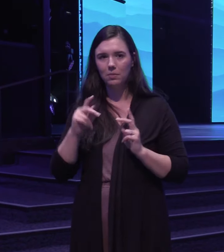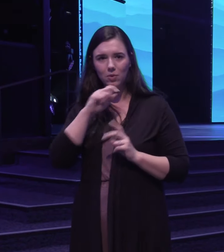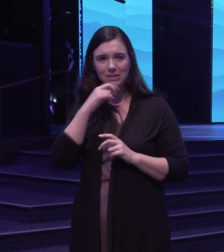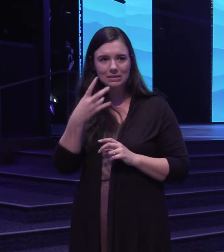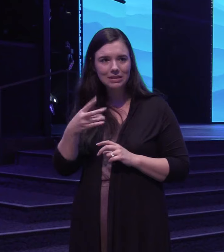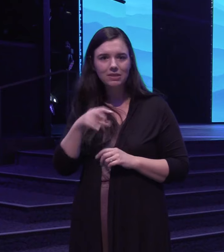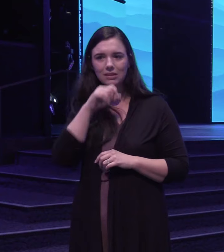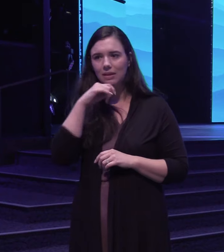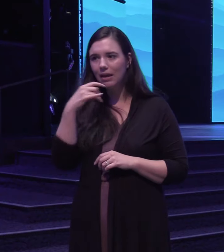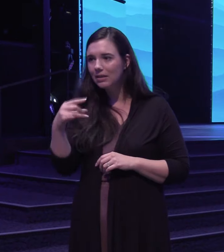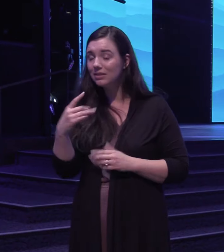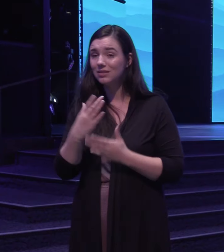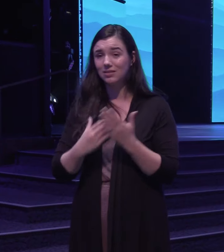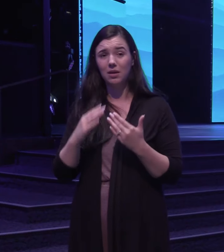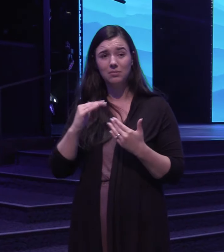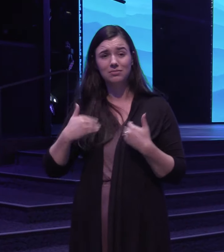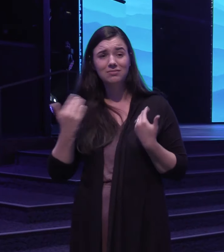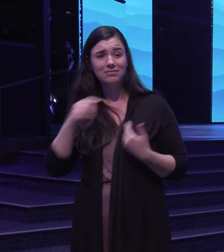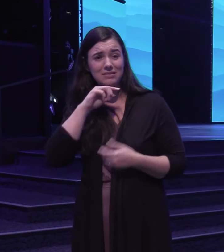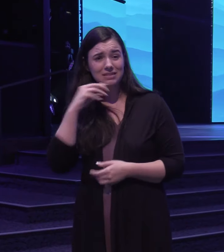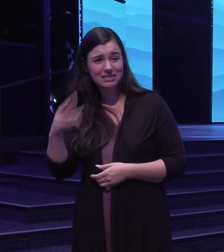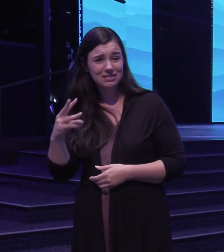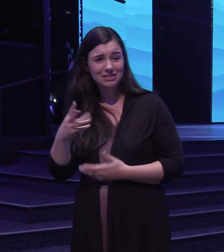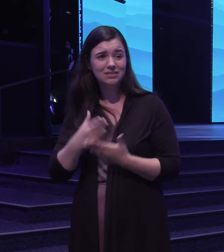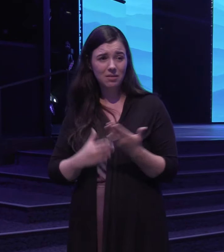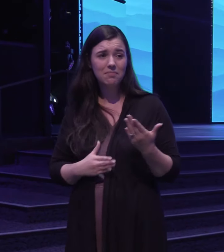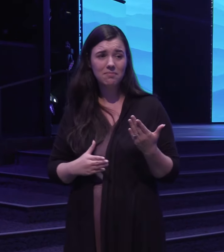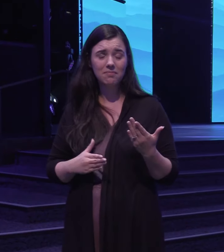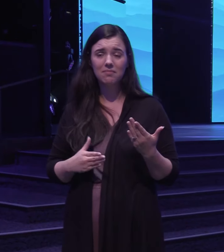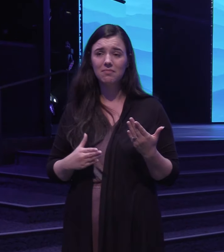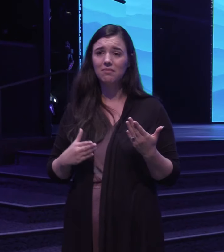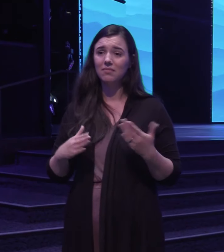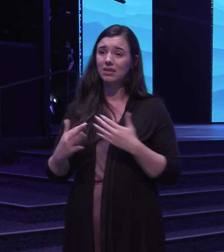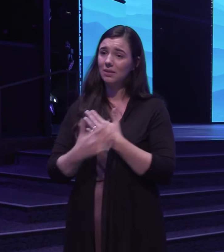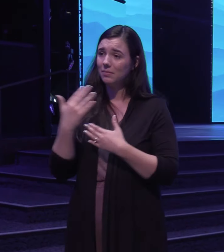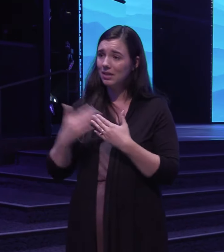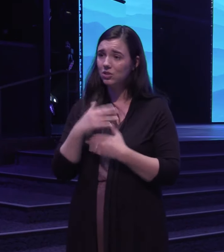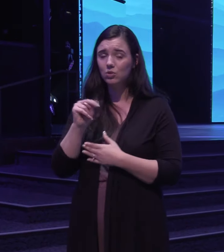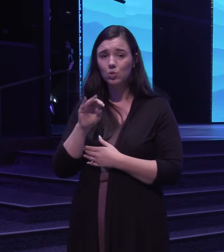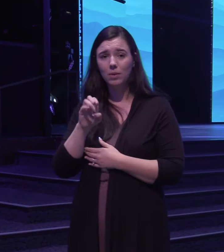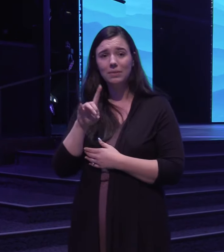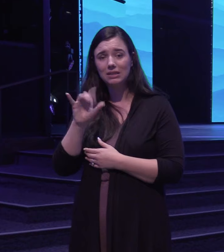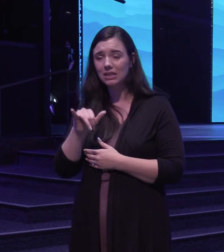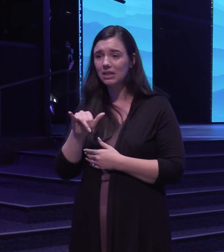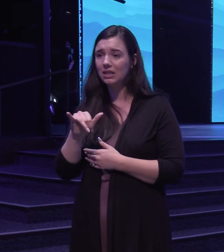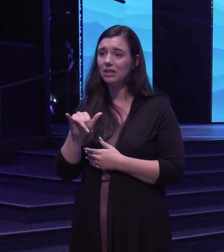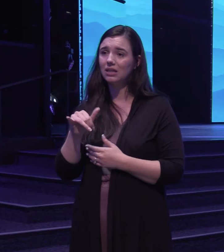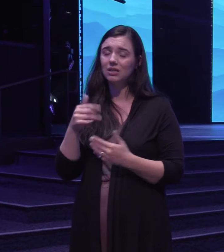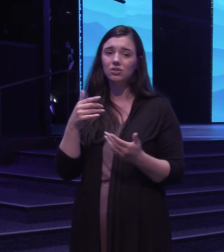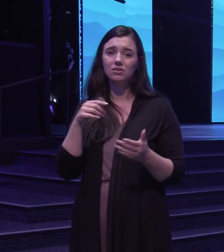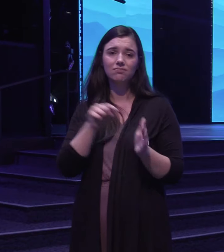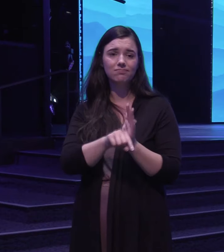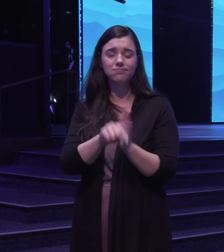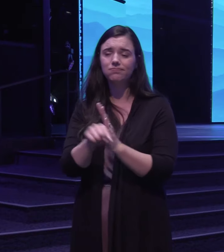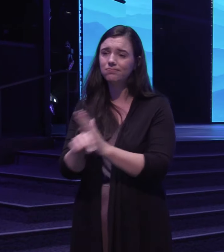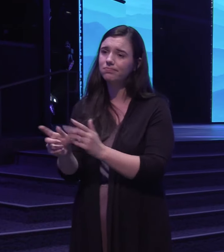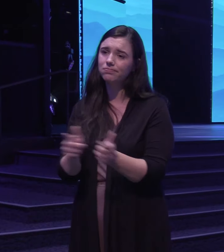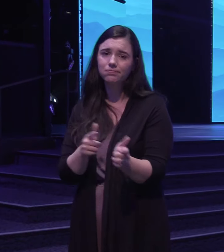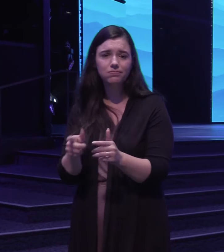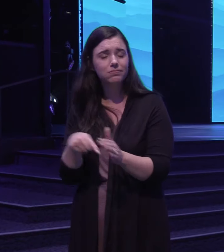17, 18 years old, some even 16, going onto the beaches at Normandy, being mowed down by machine gun